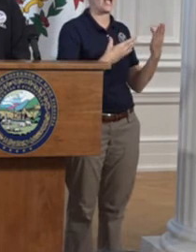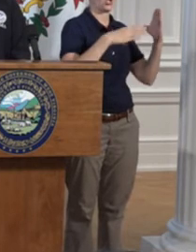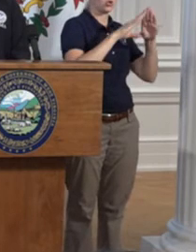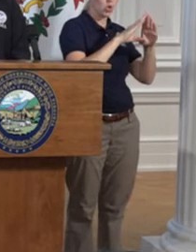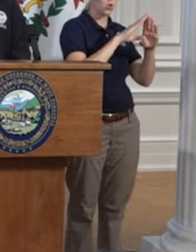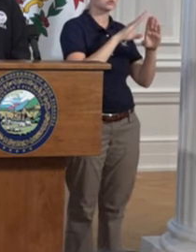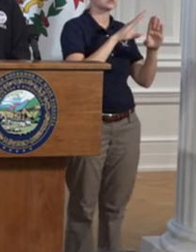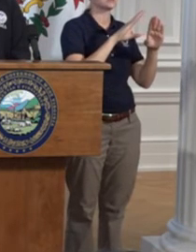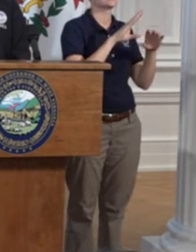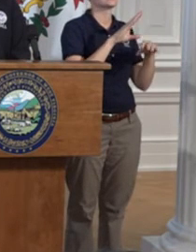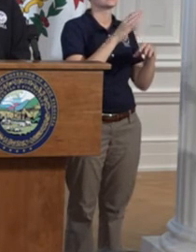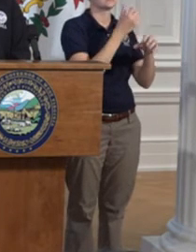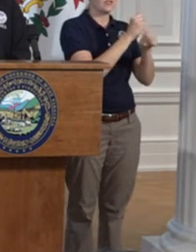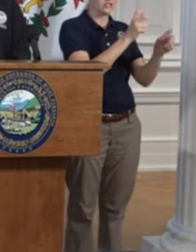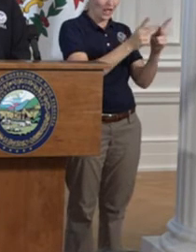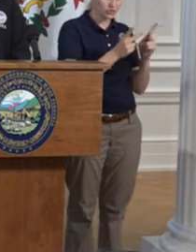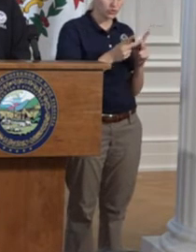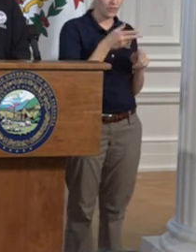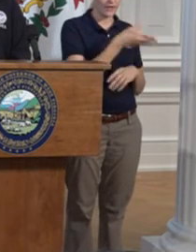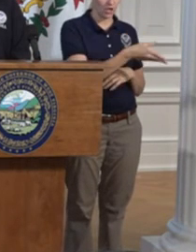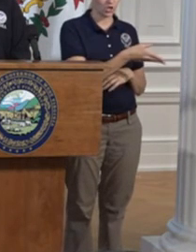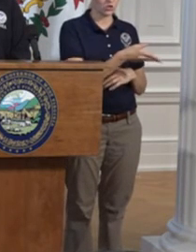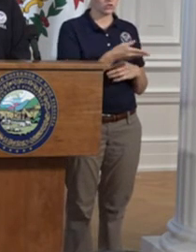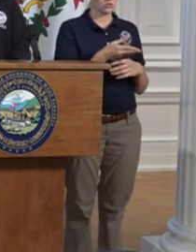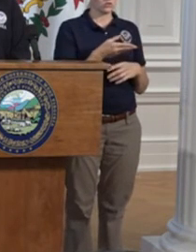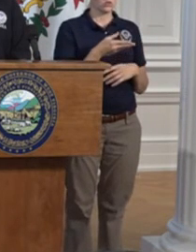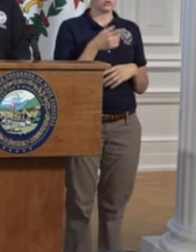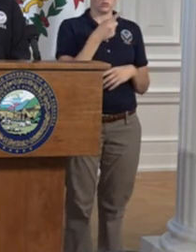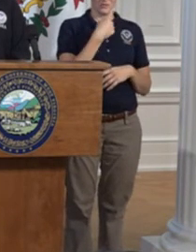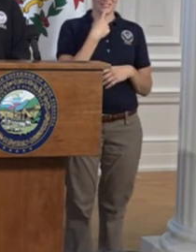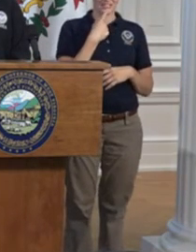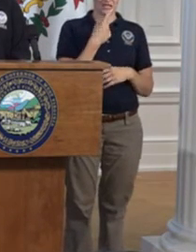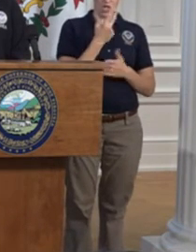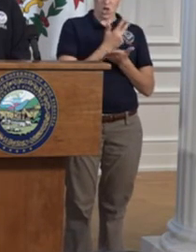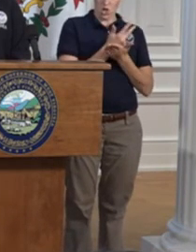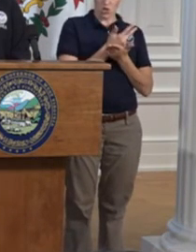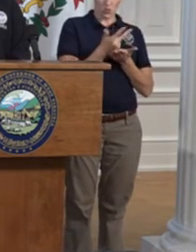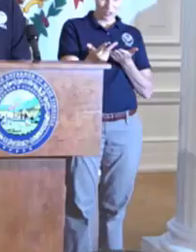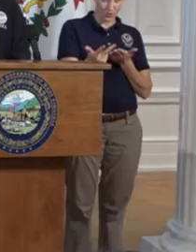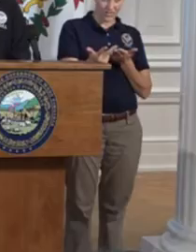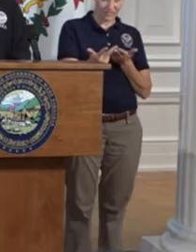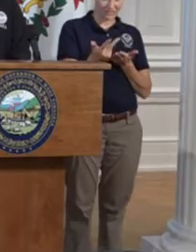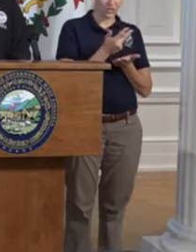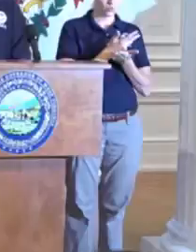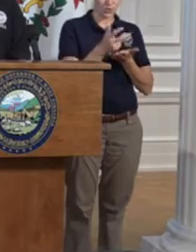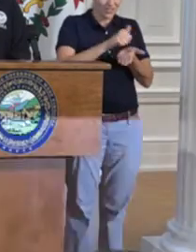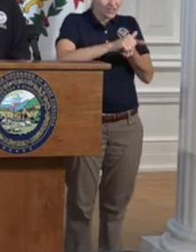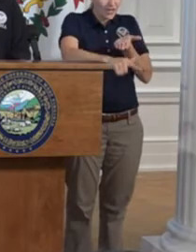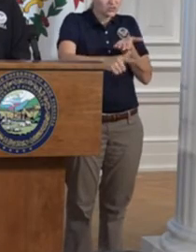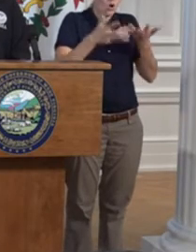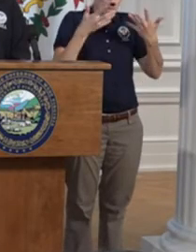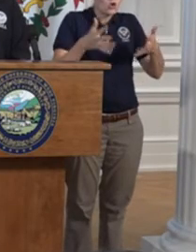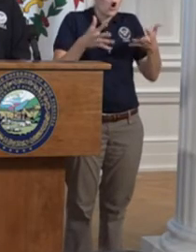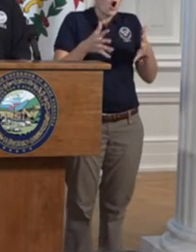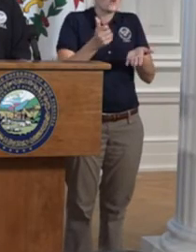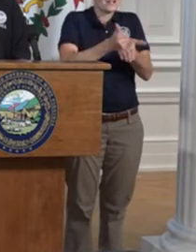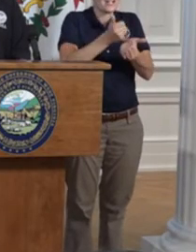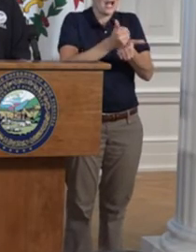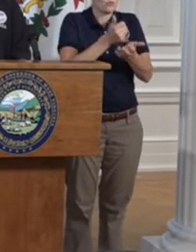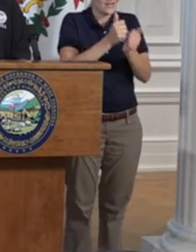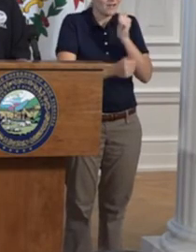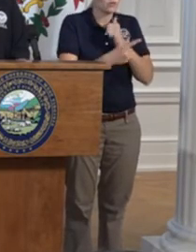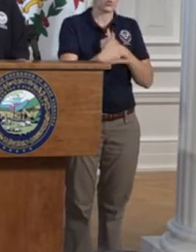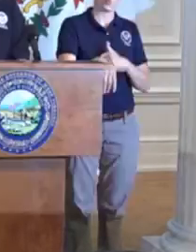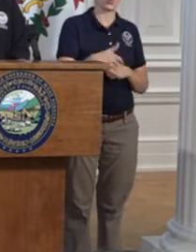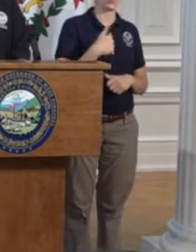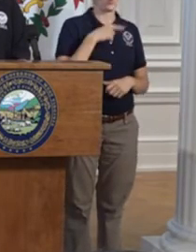we're only roughly 2.5 to 3 weeks into this disaster. This is unprecedented, and I'm very proud to be a part of that, but it's